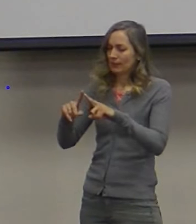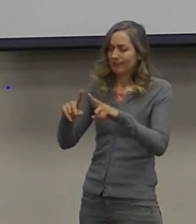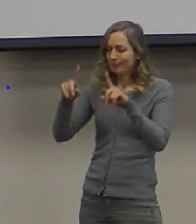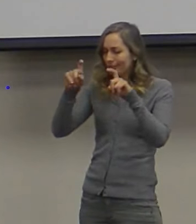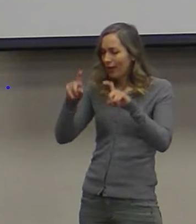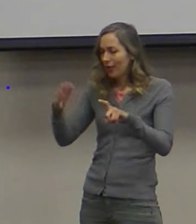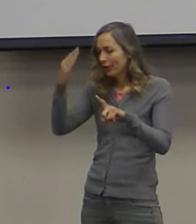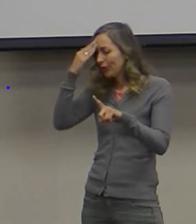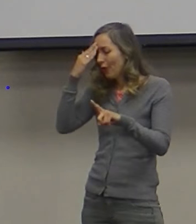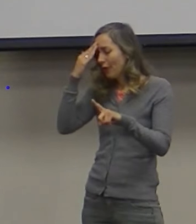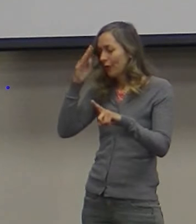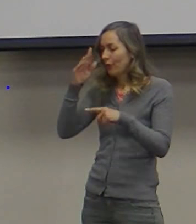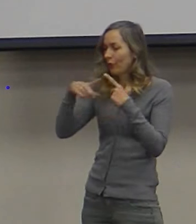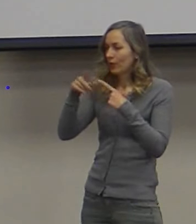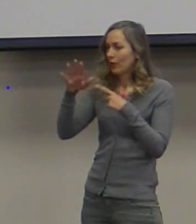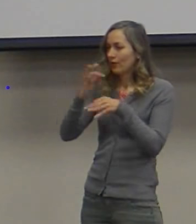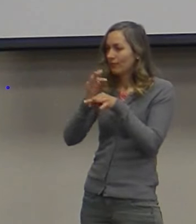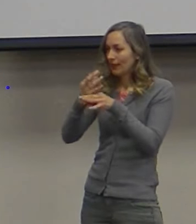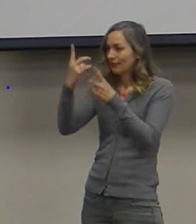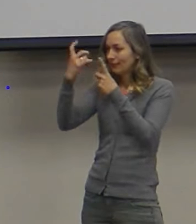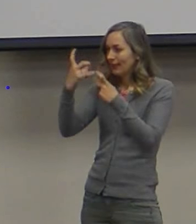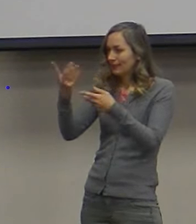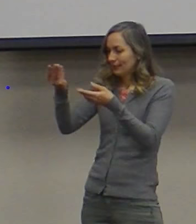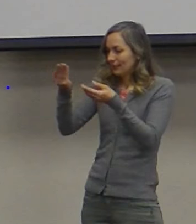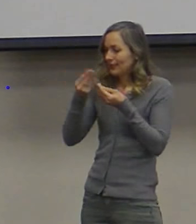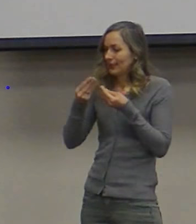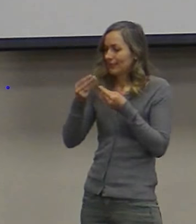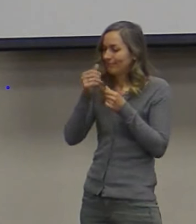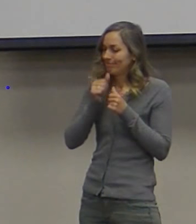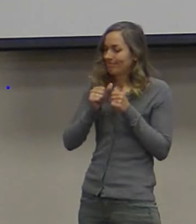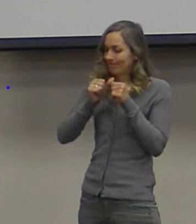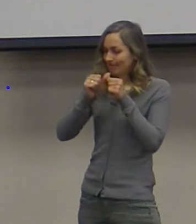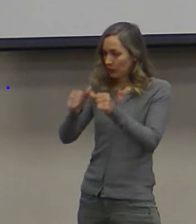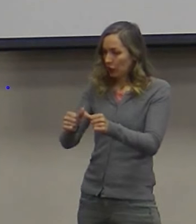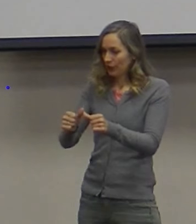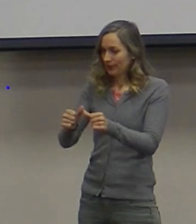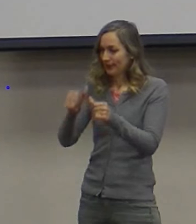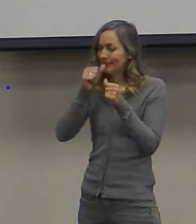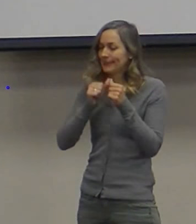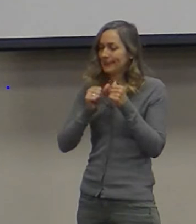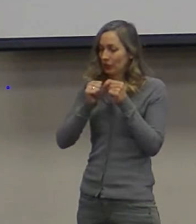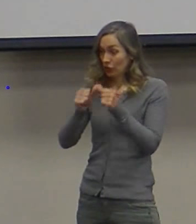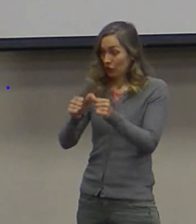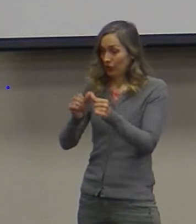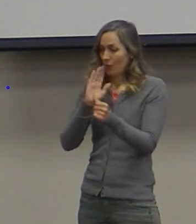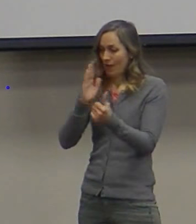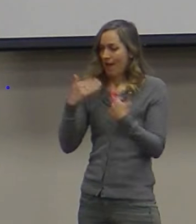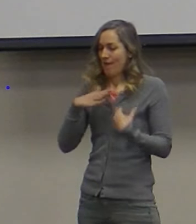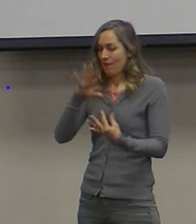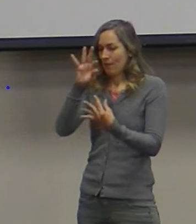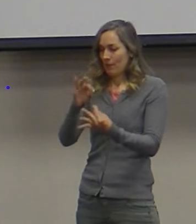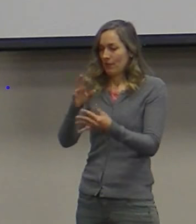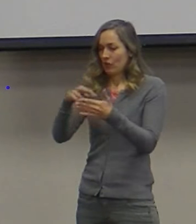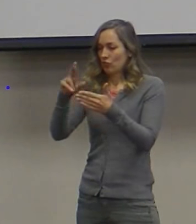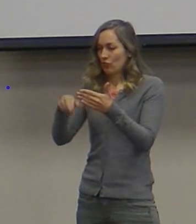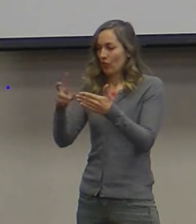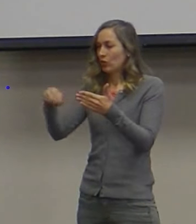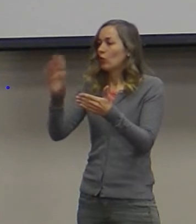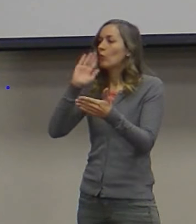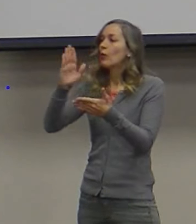produces endurance. And let endurance have its perfect result, so that you may be perfect and